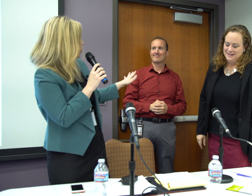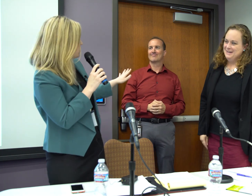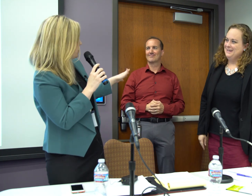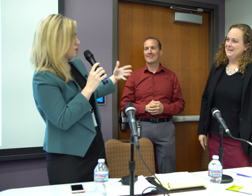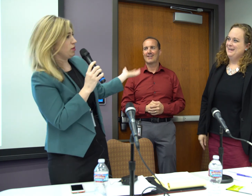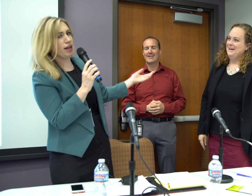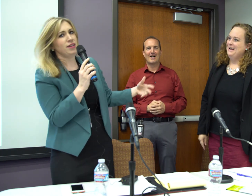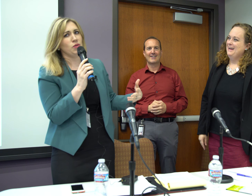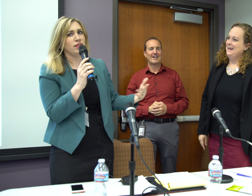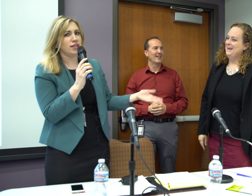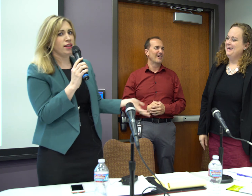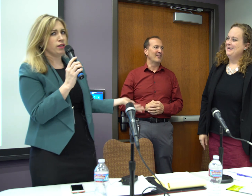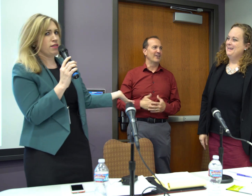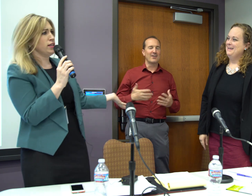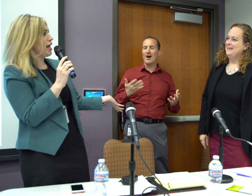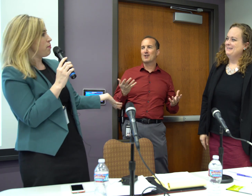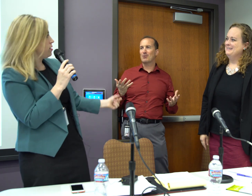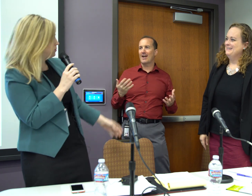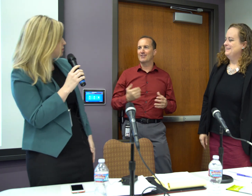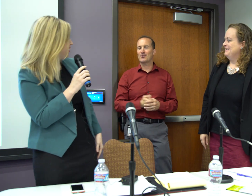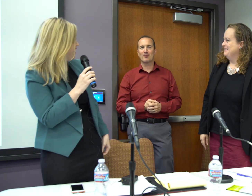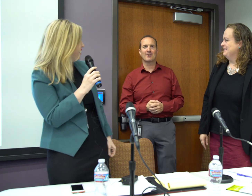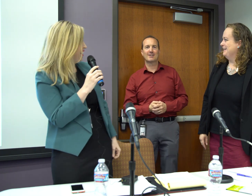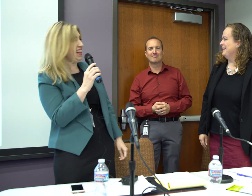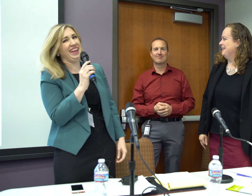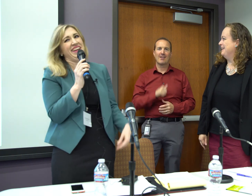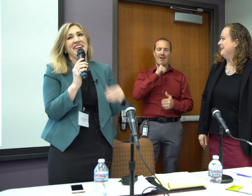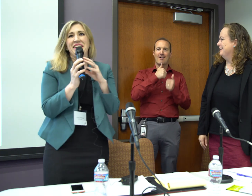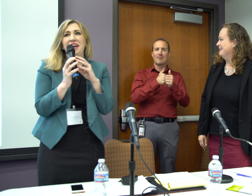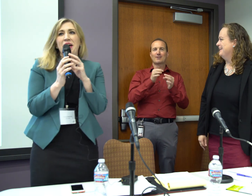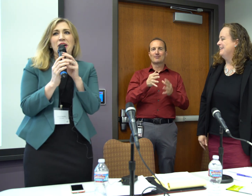No worries. As you can see, things happen.